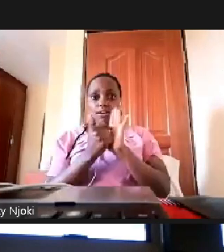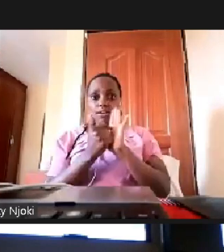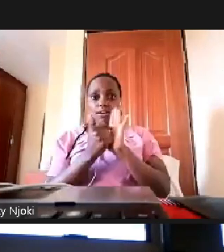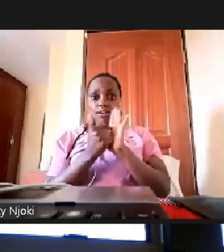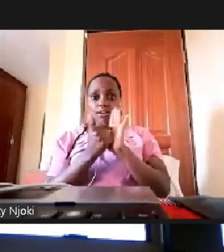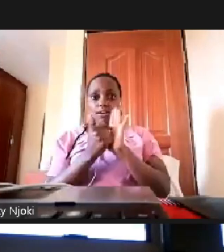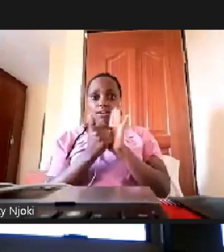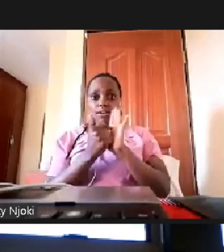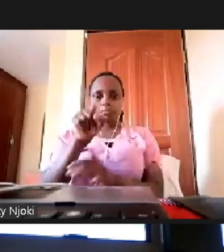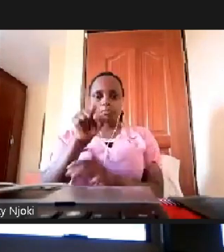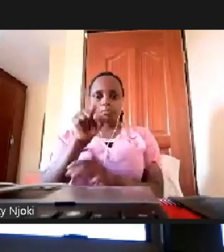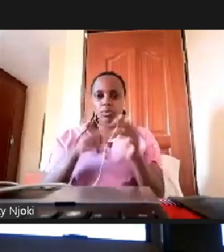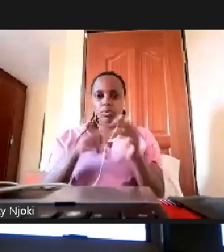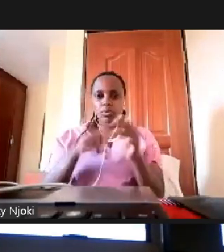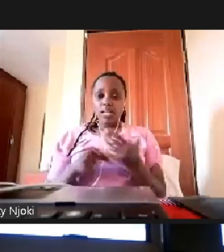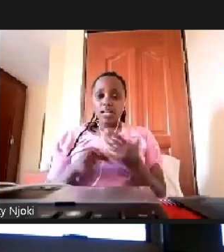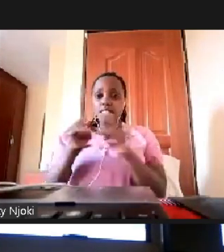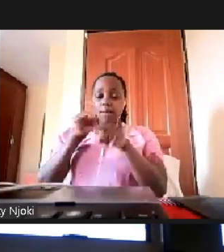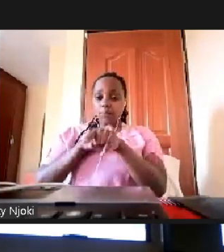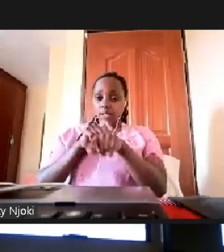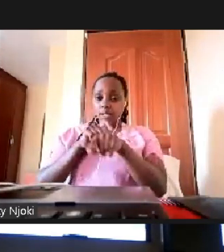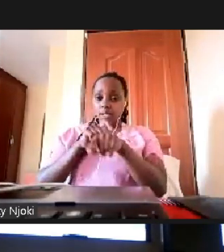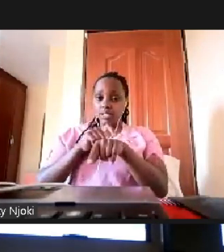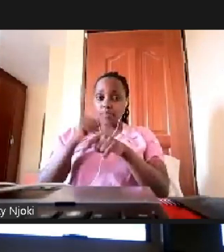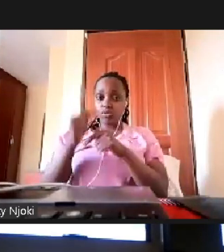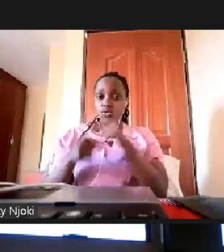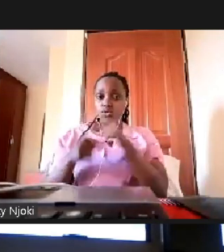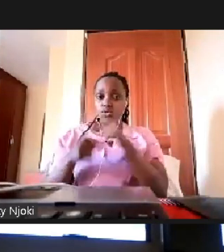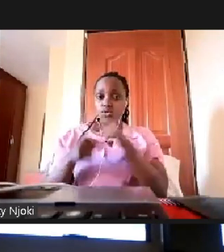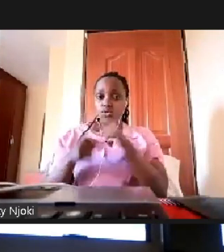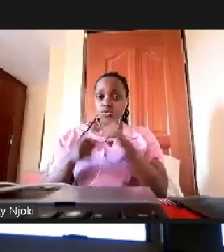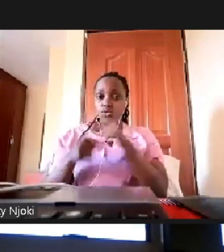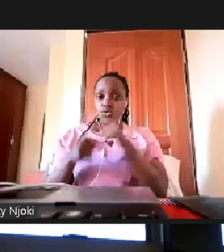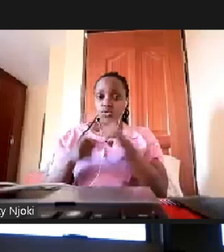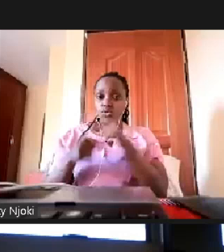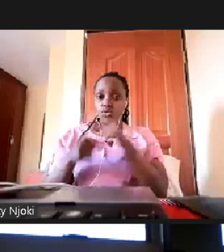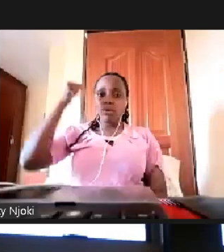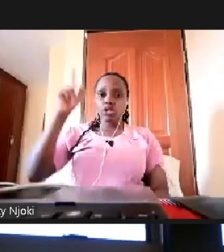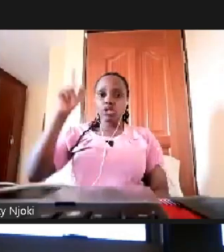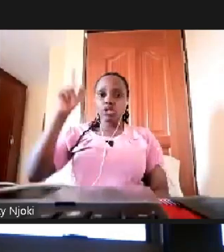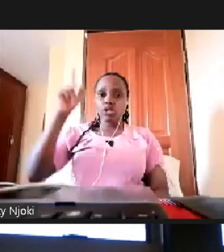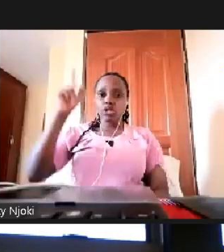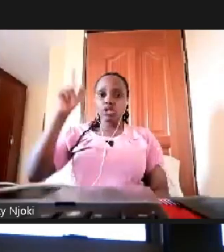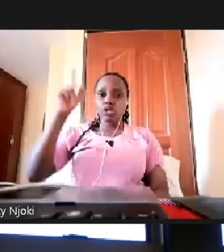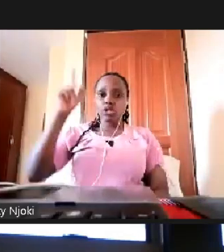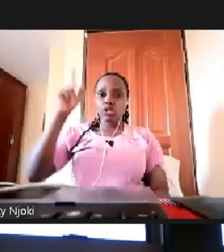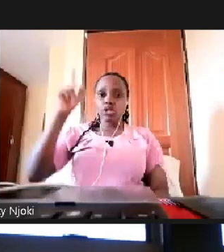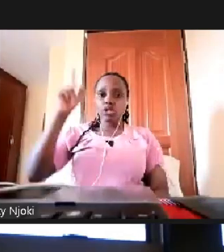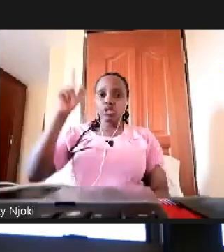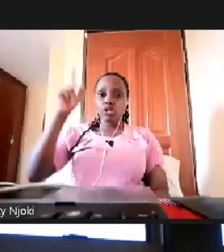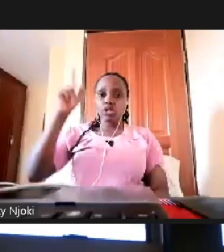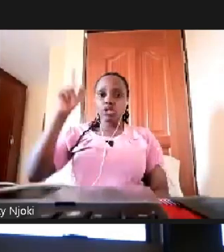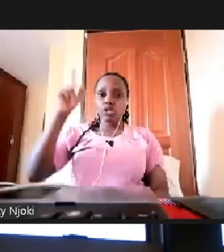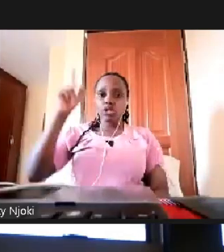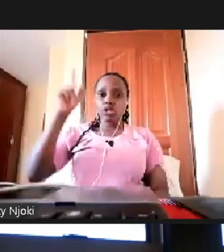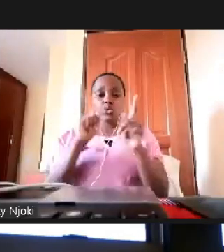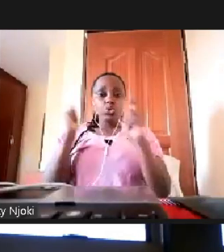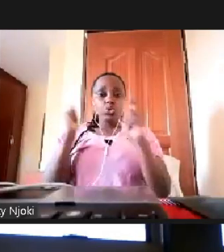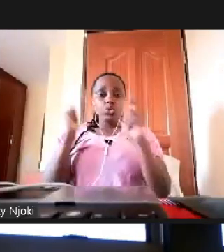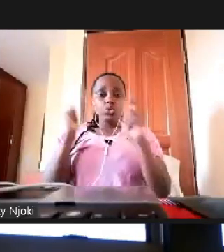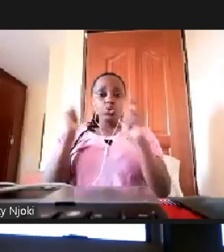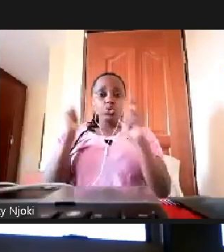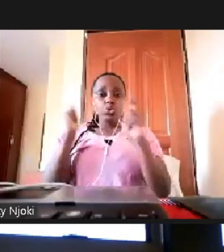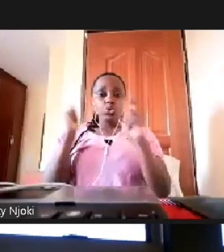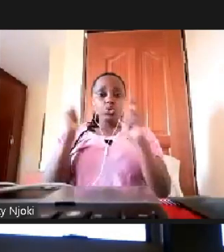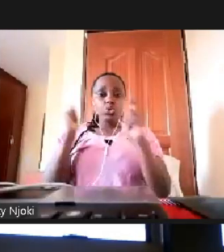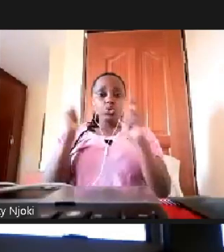that regard is, even when we are going through political change in government, you will see the policemen on the